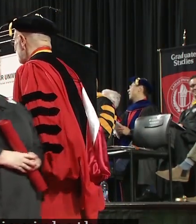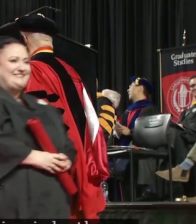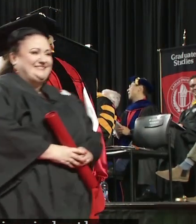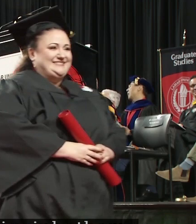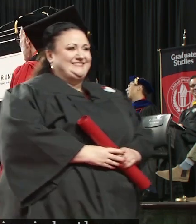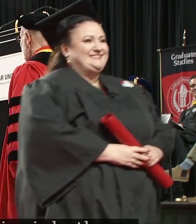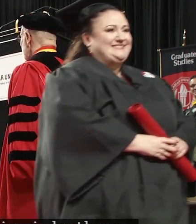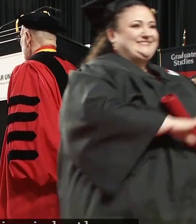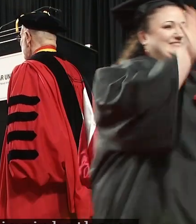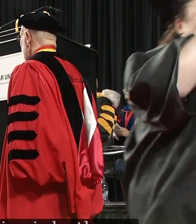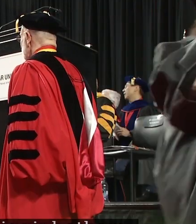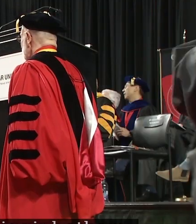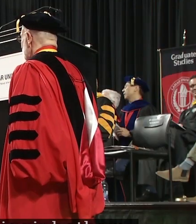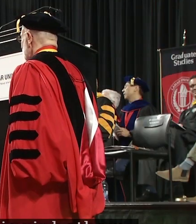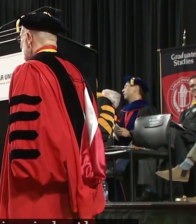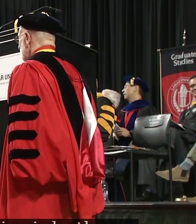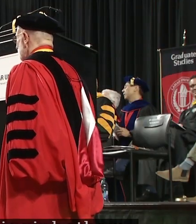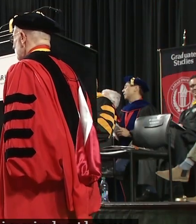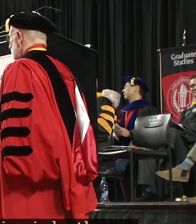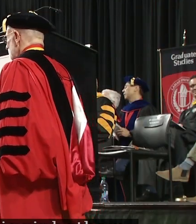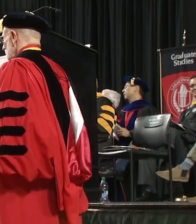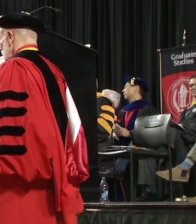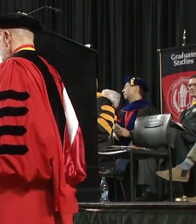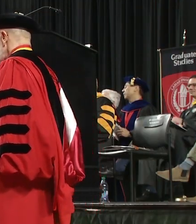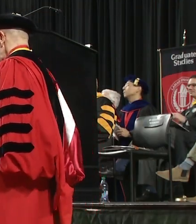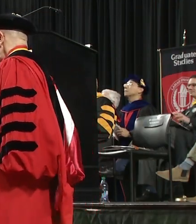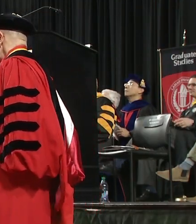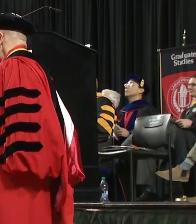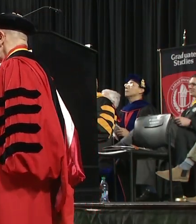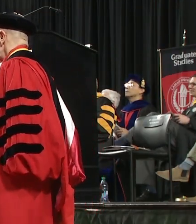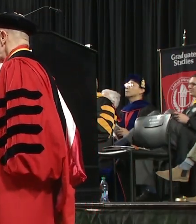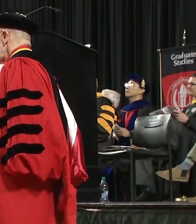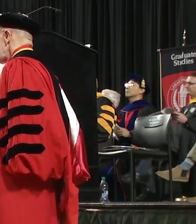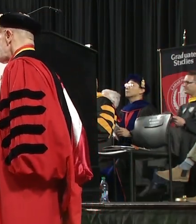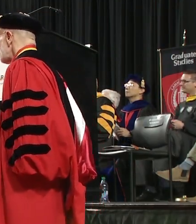Carla Itzel Llewellyn.